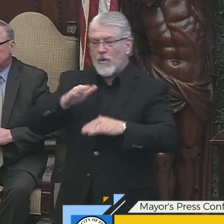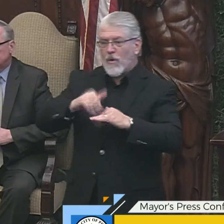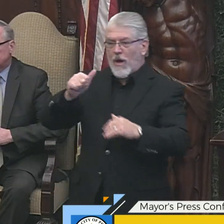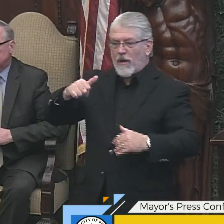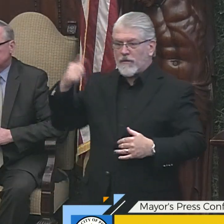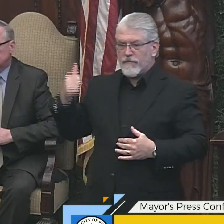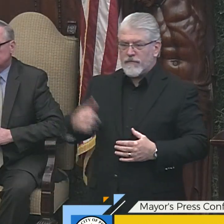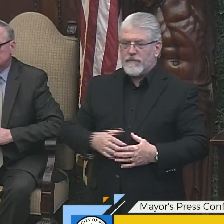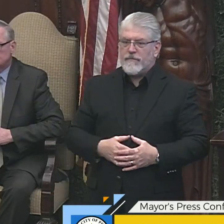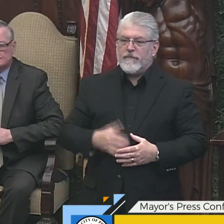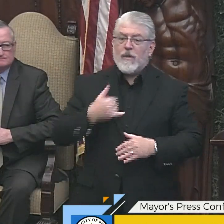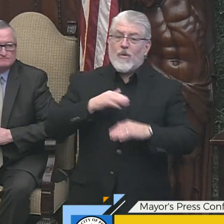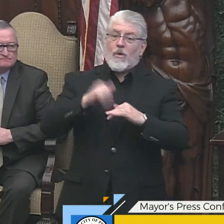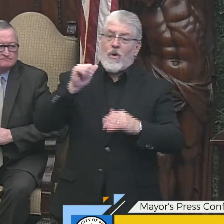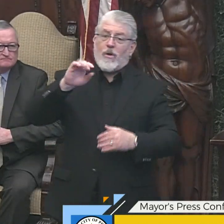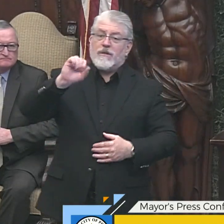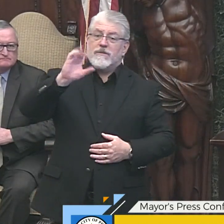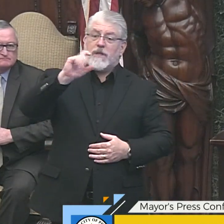Authority.